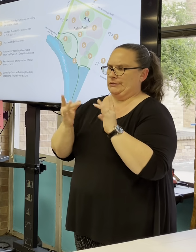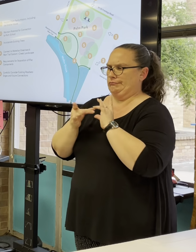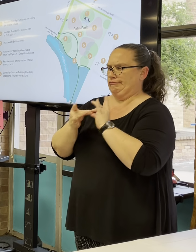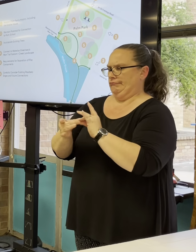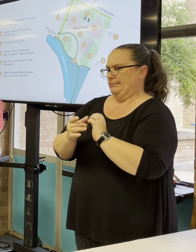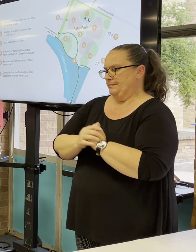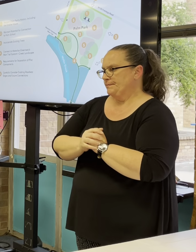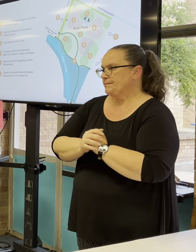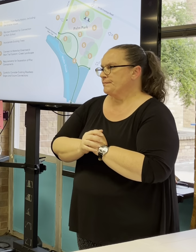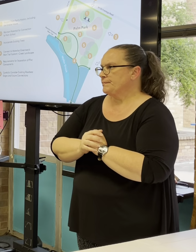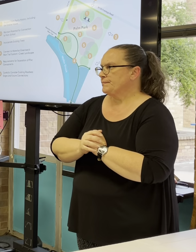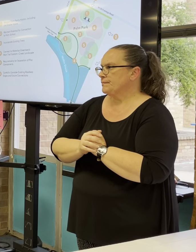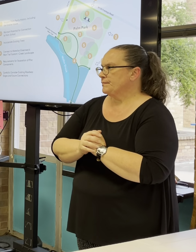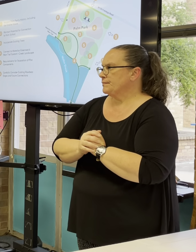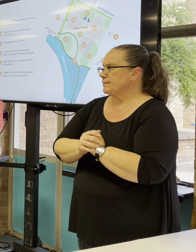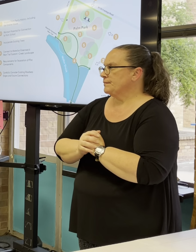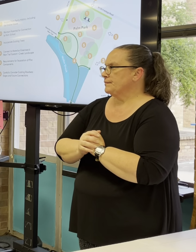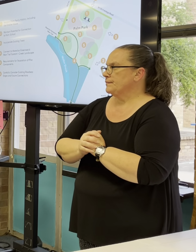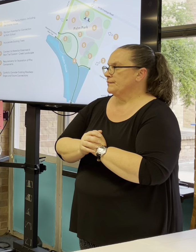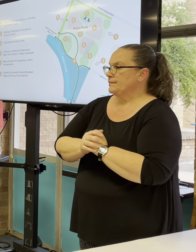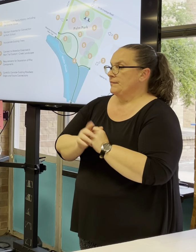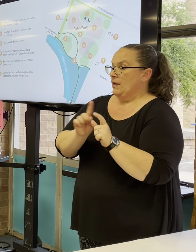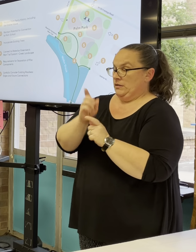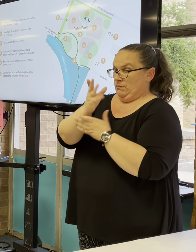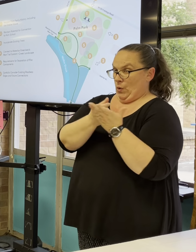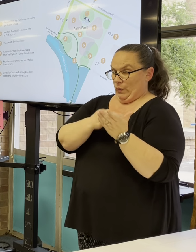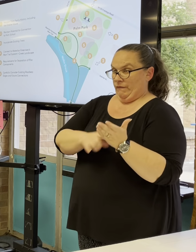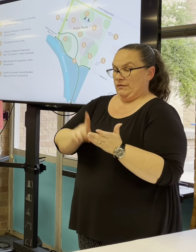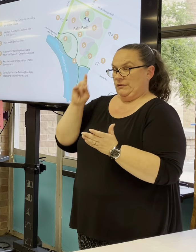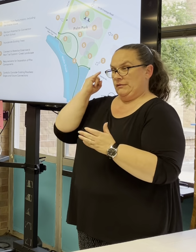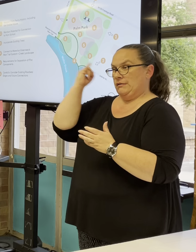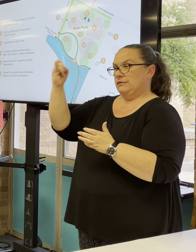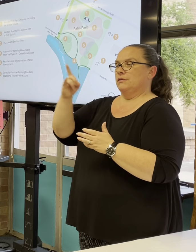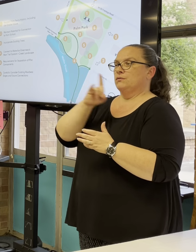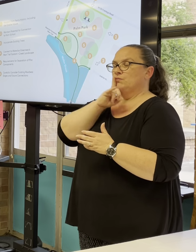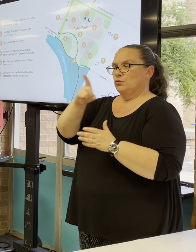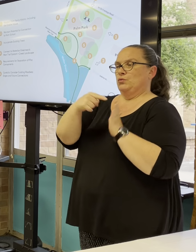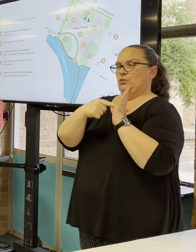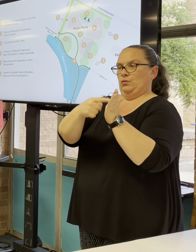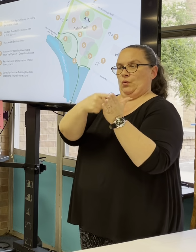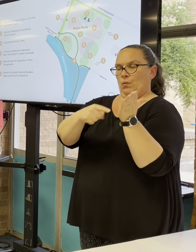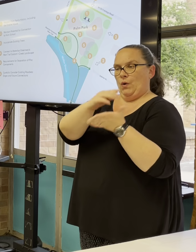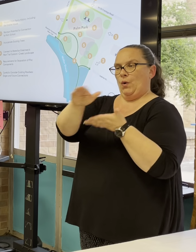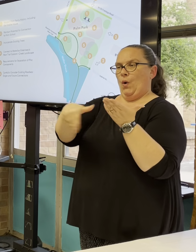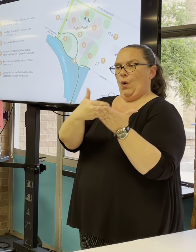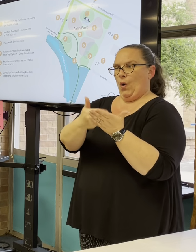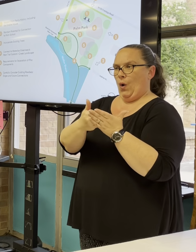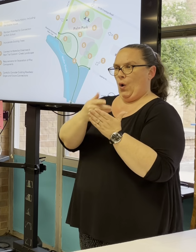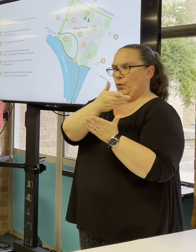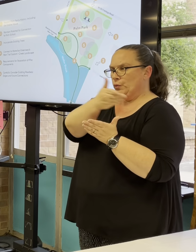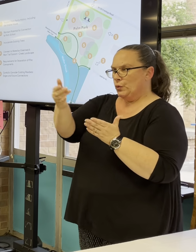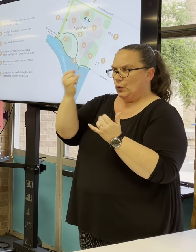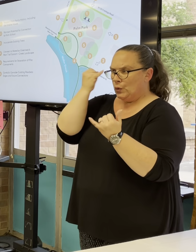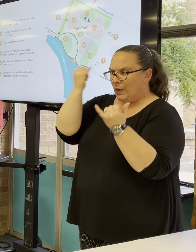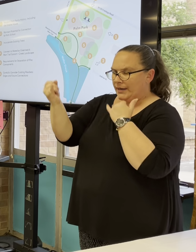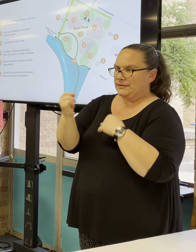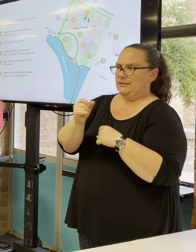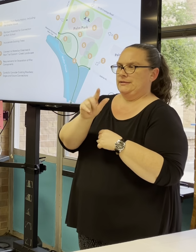So I wanted to say, just as part of this context, reflecting what all the input that Laura